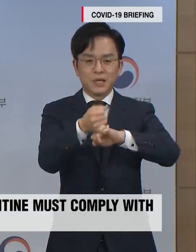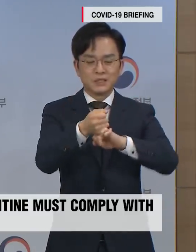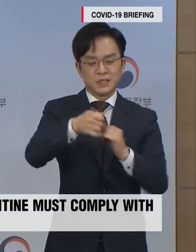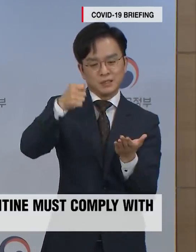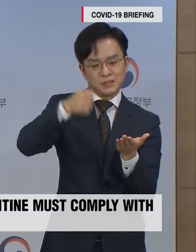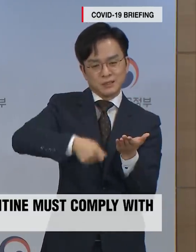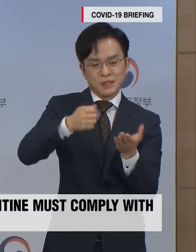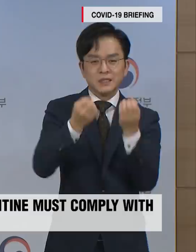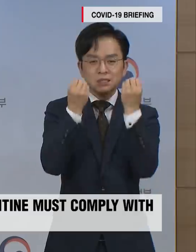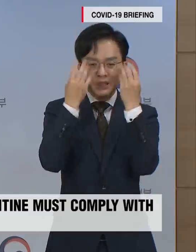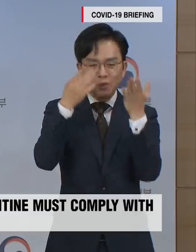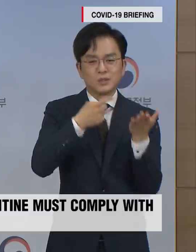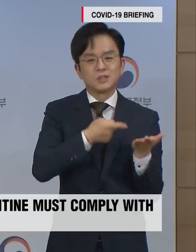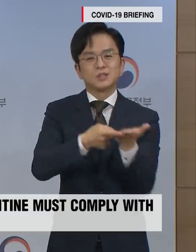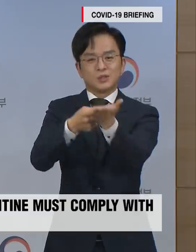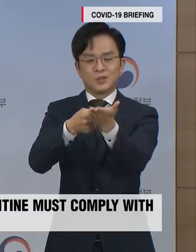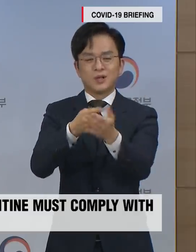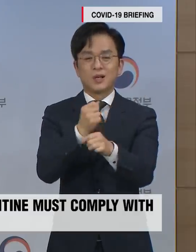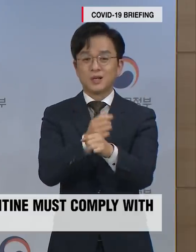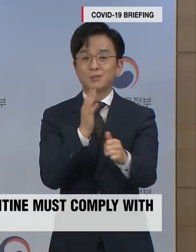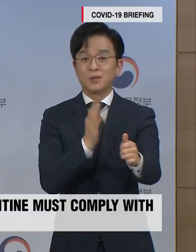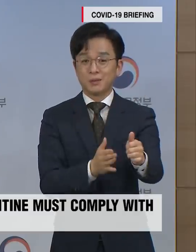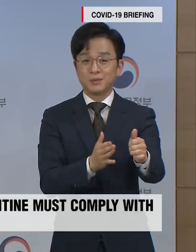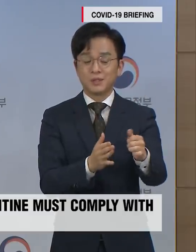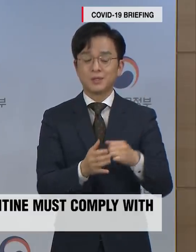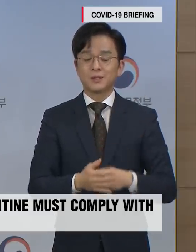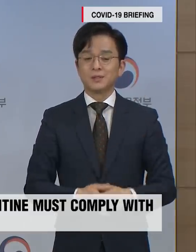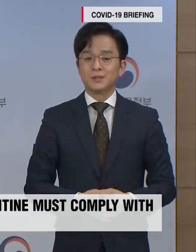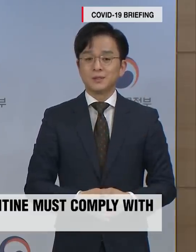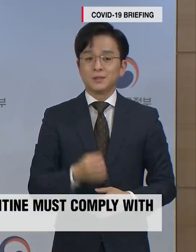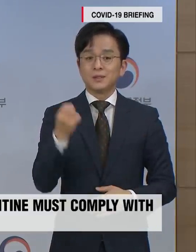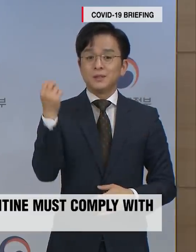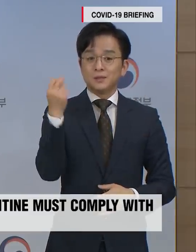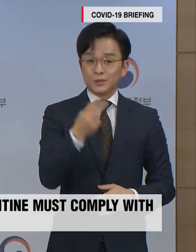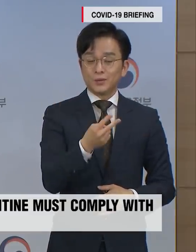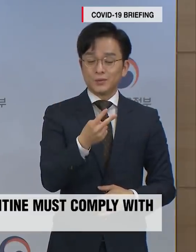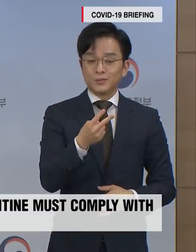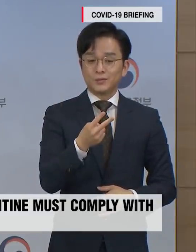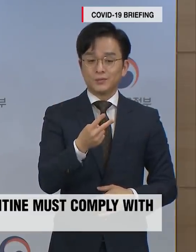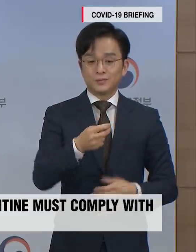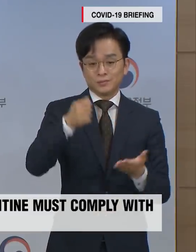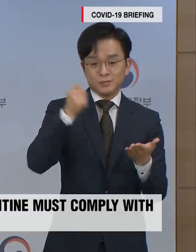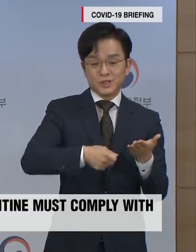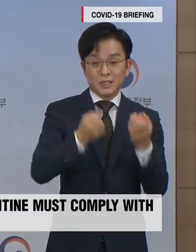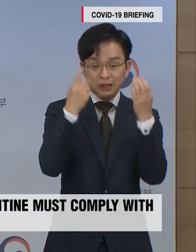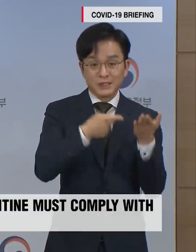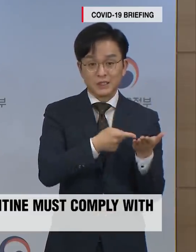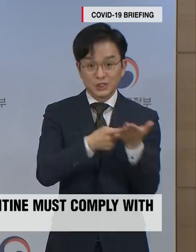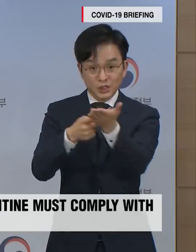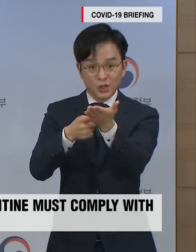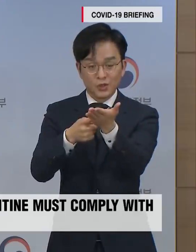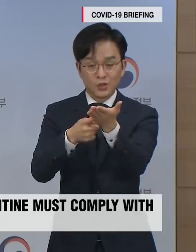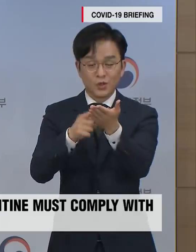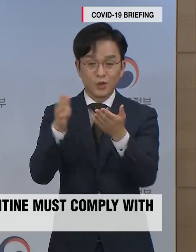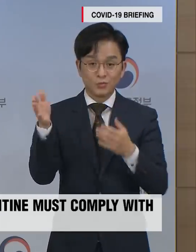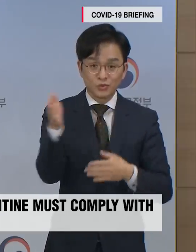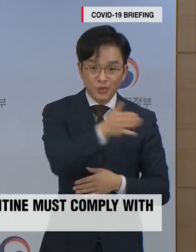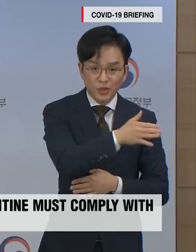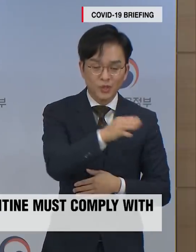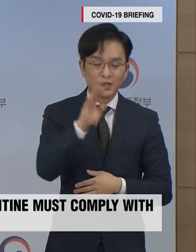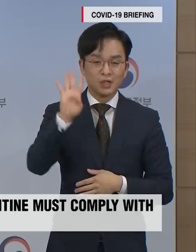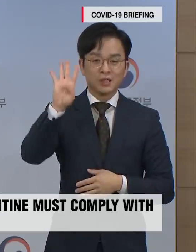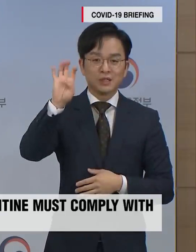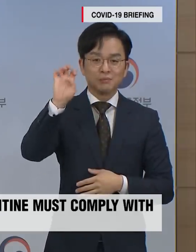have to get the visas once again to enter into Korea separately. And from now on, once